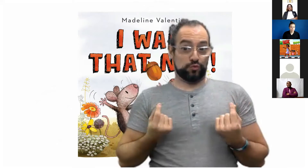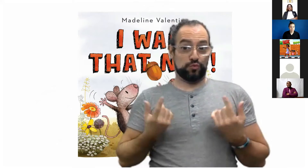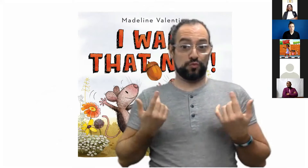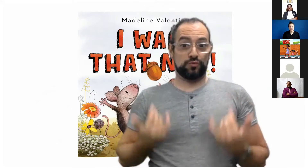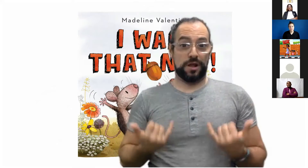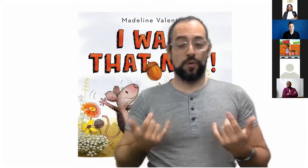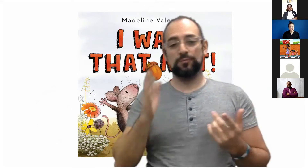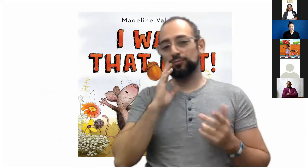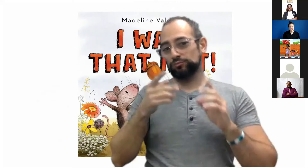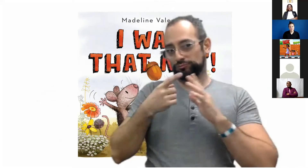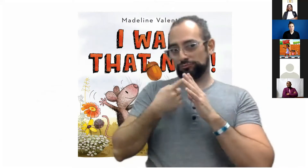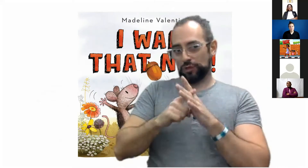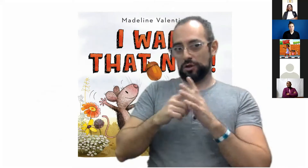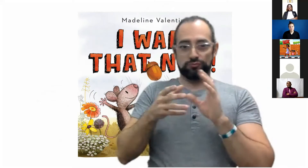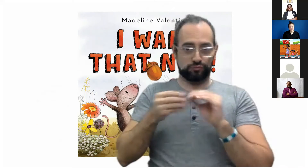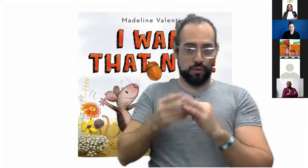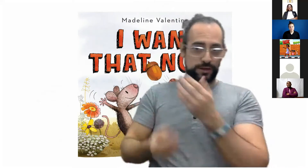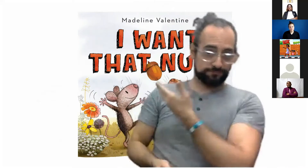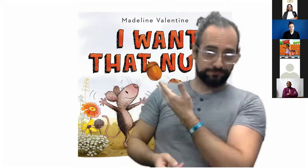deaf children to be able to see.